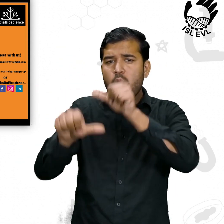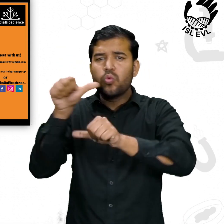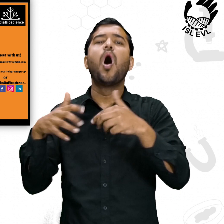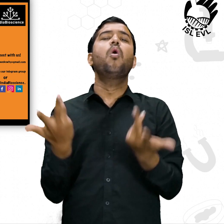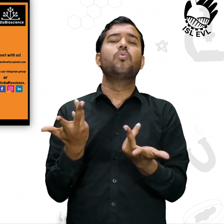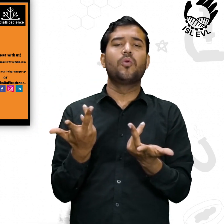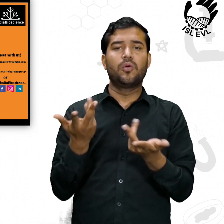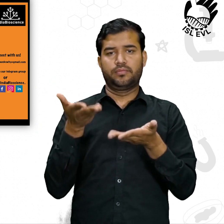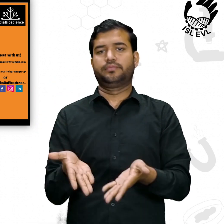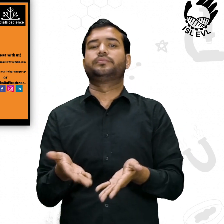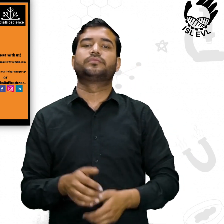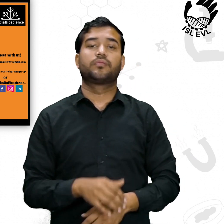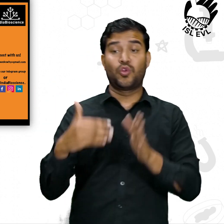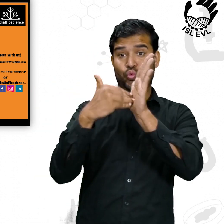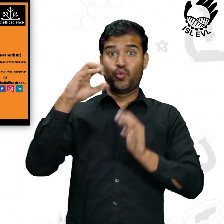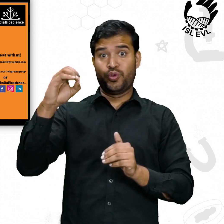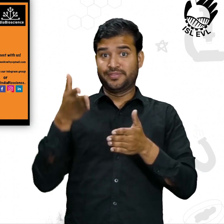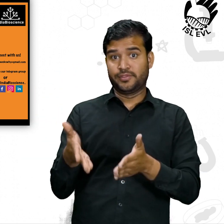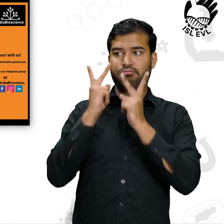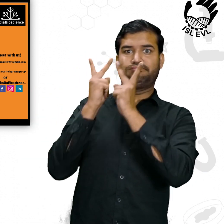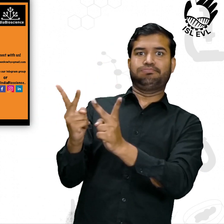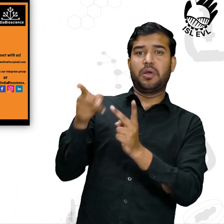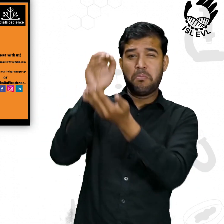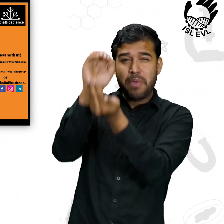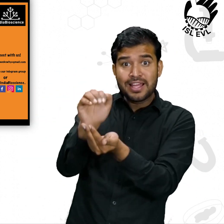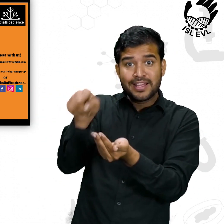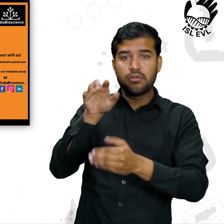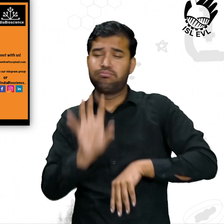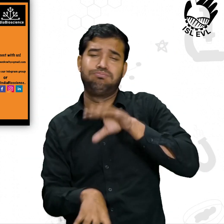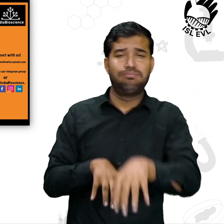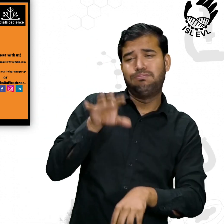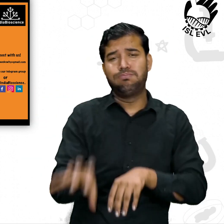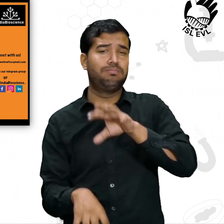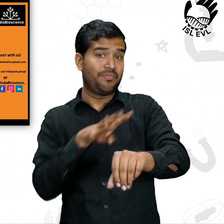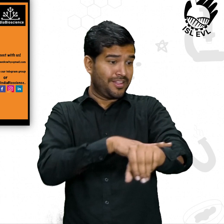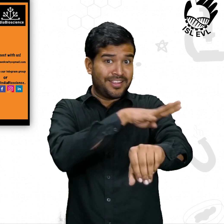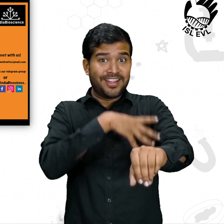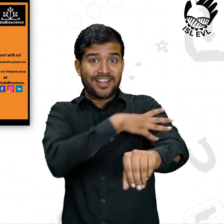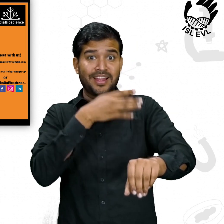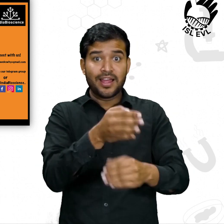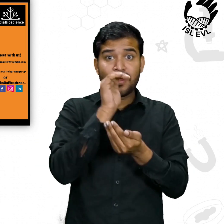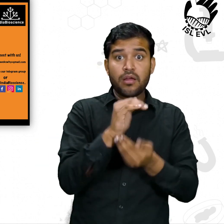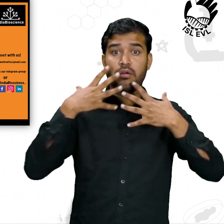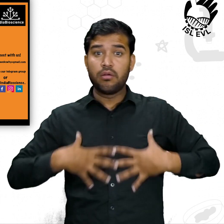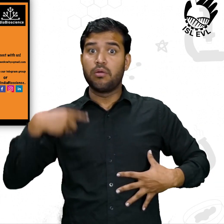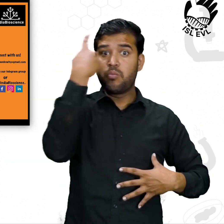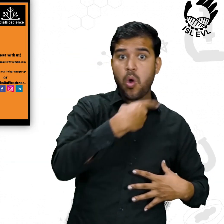So, Utsuka, you remember we saw a tiny tiger cub too in the zoo? Mm-hmm. It